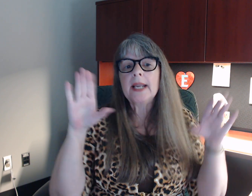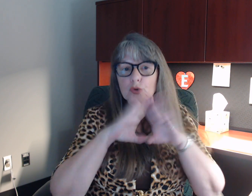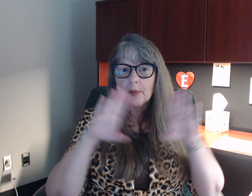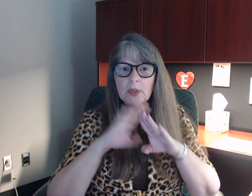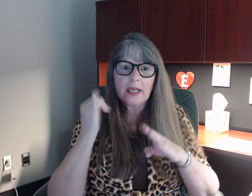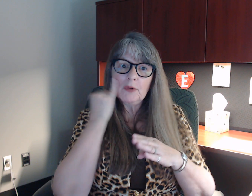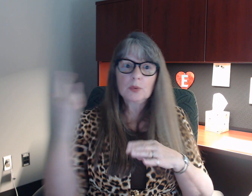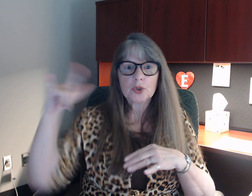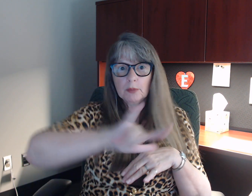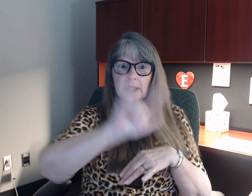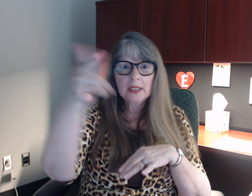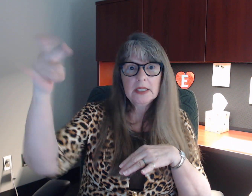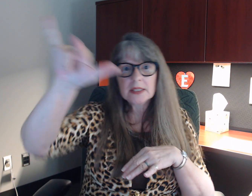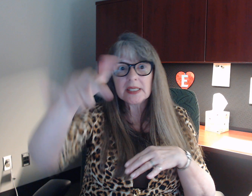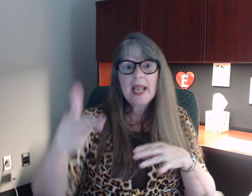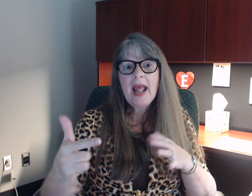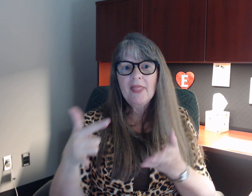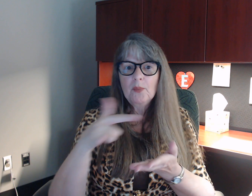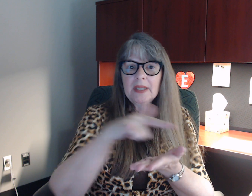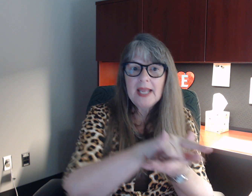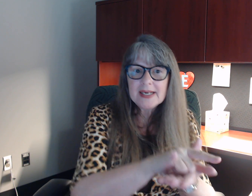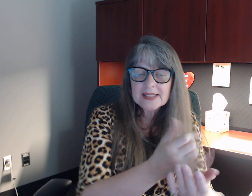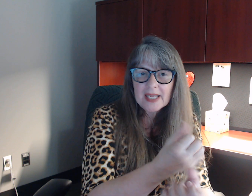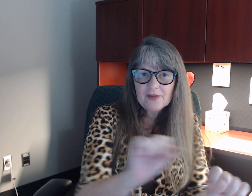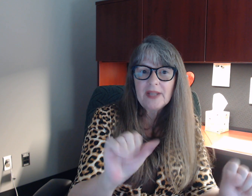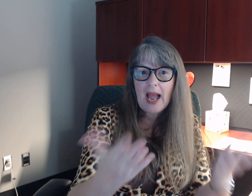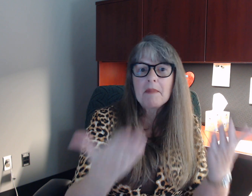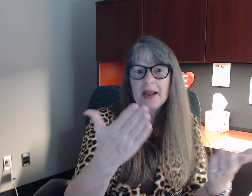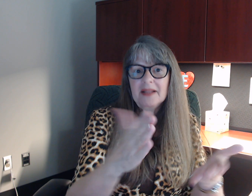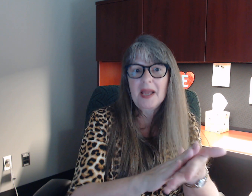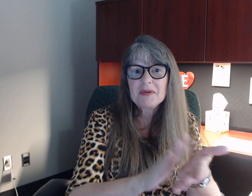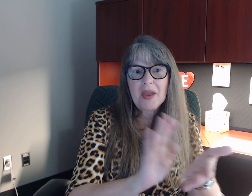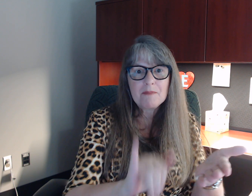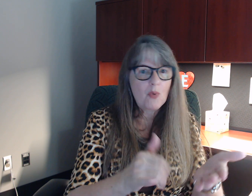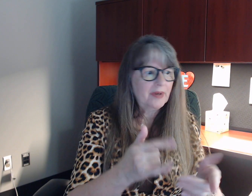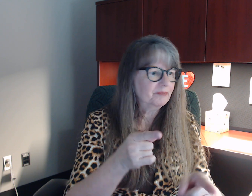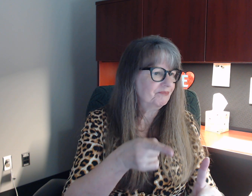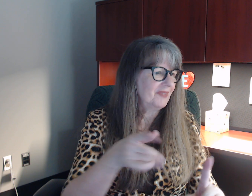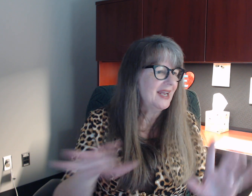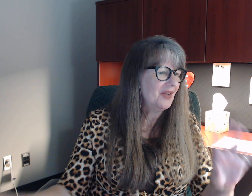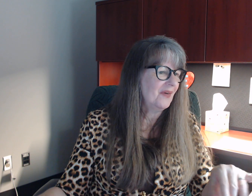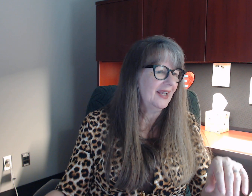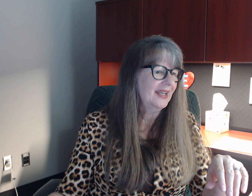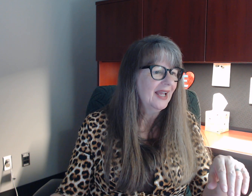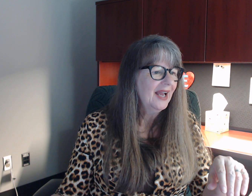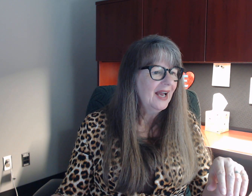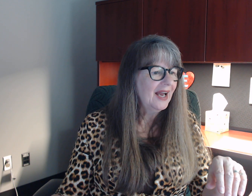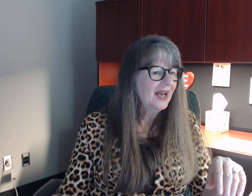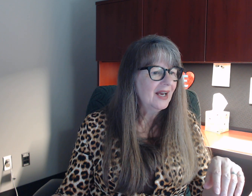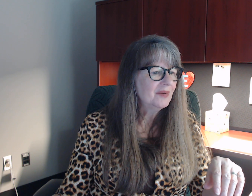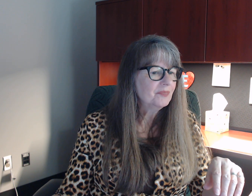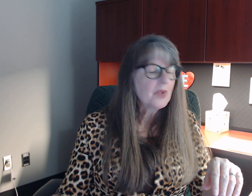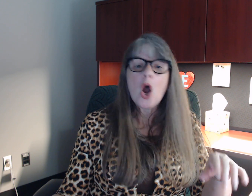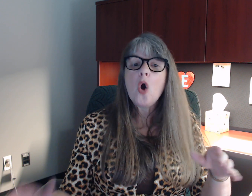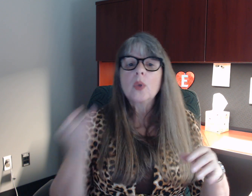trouble, like if we were turbulence and then we landed safely, I might clap at that point. Anyway, um, oh, like if